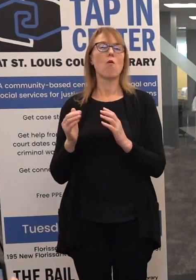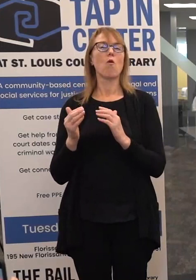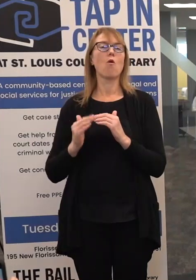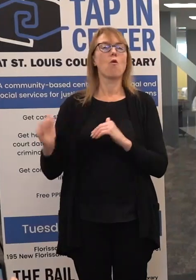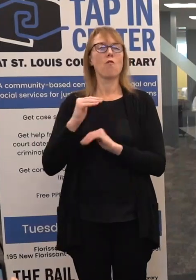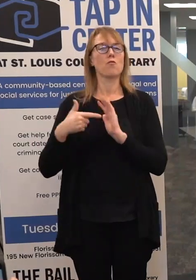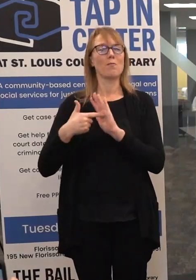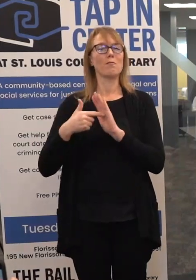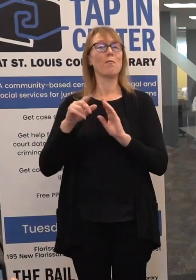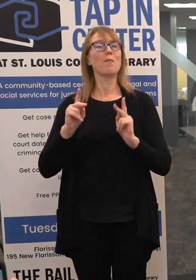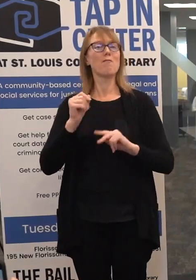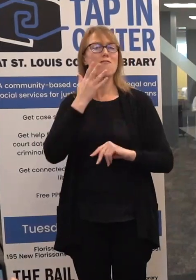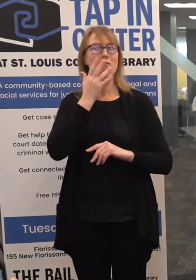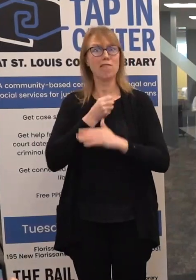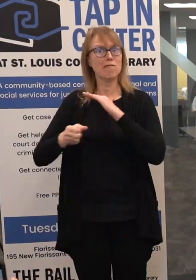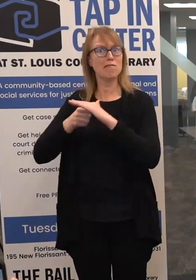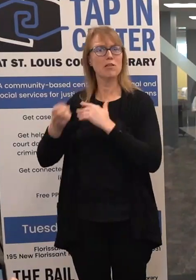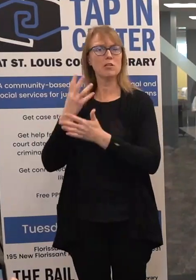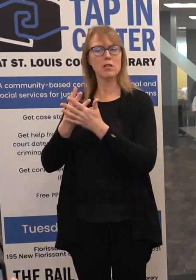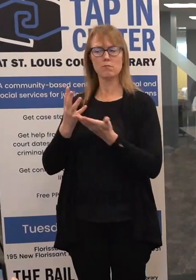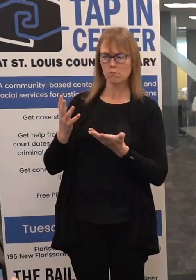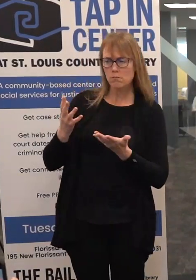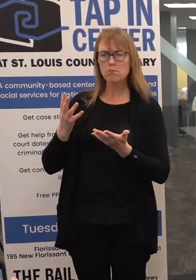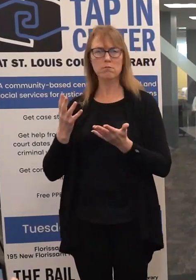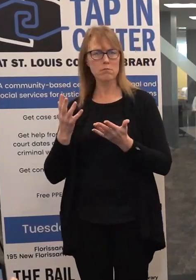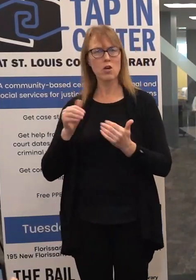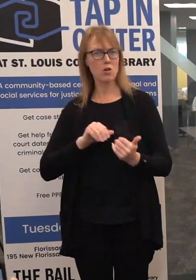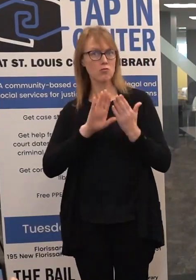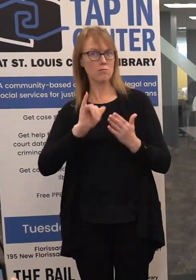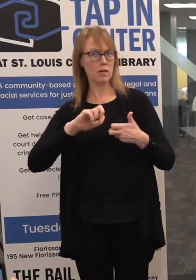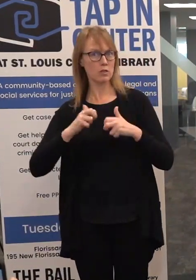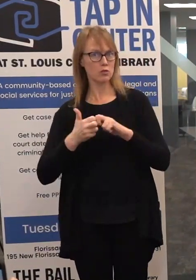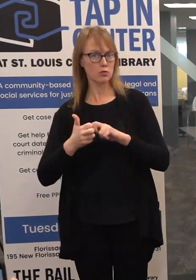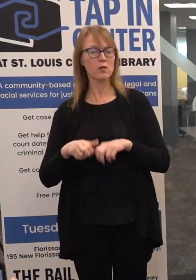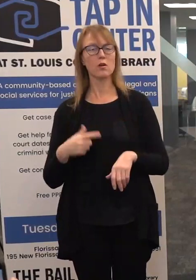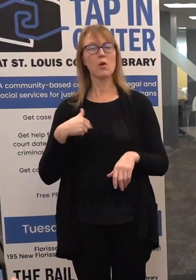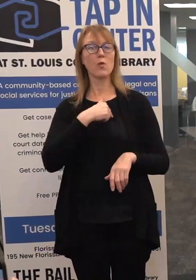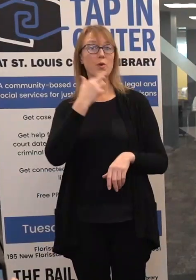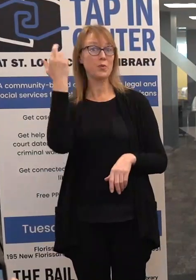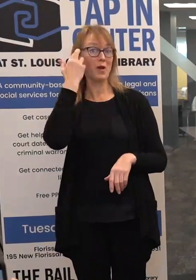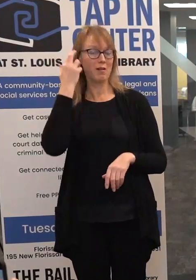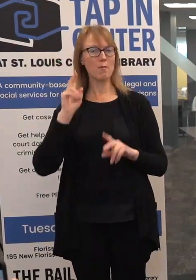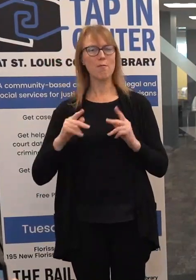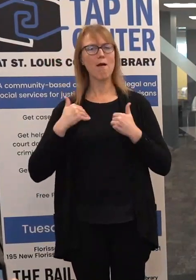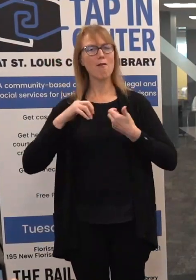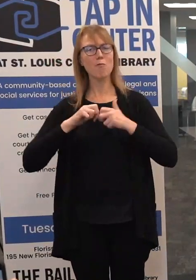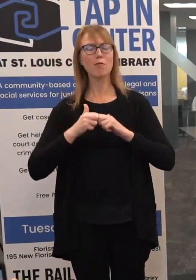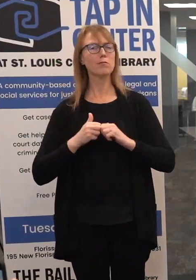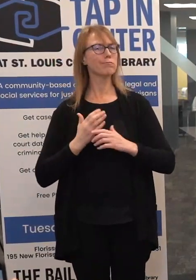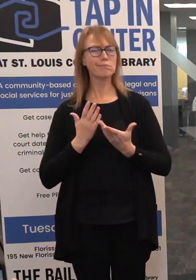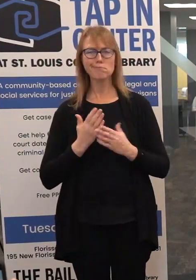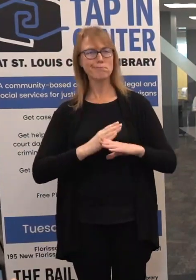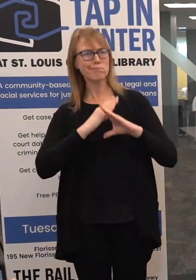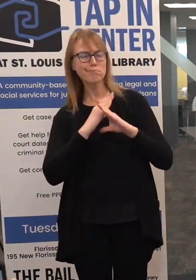We recognize the challenges that people have and challenges that they face getting to court, keeping their court date, and other